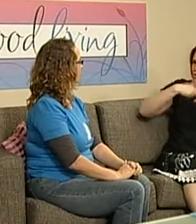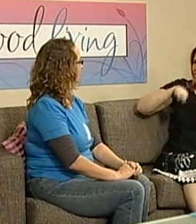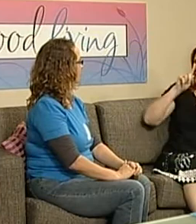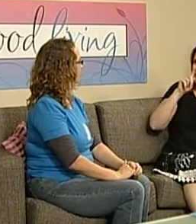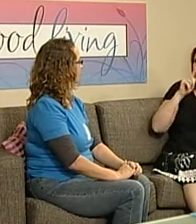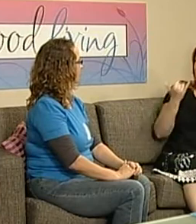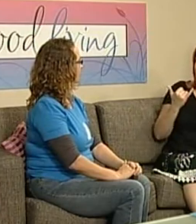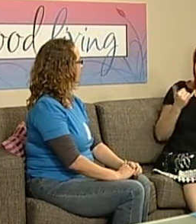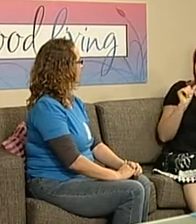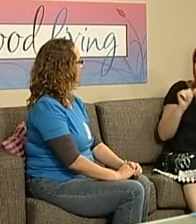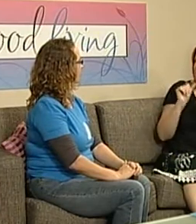it?